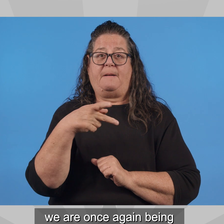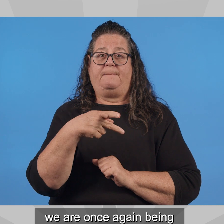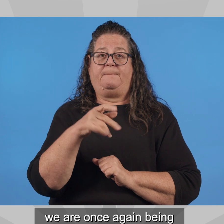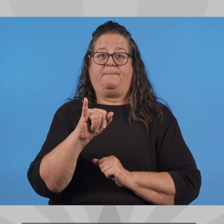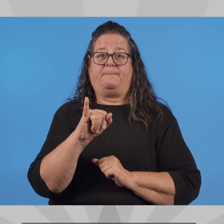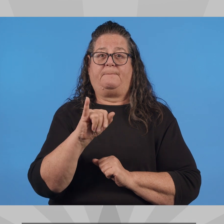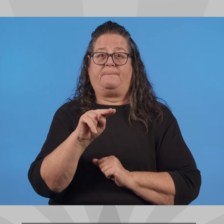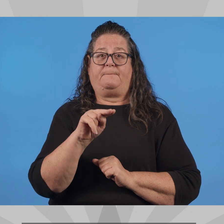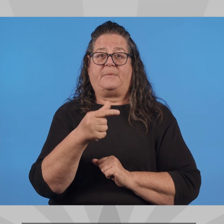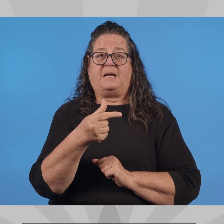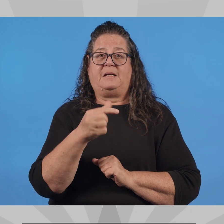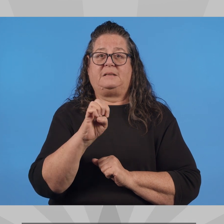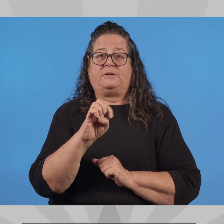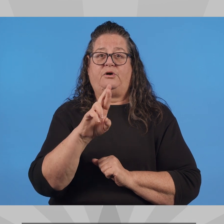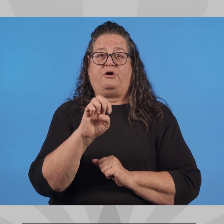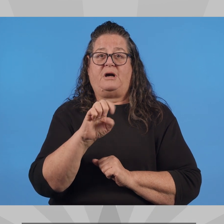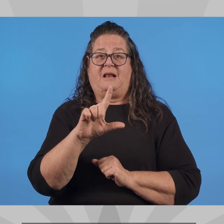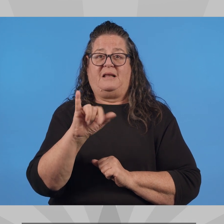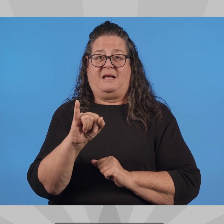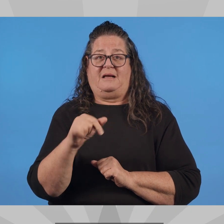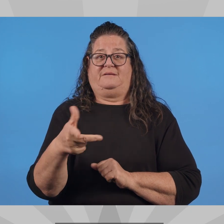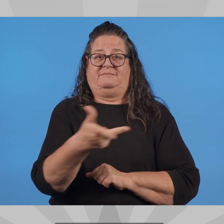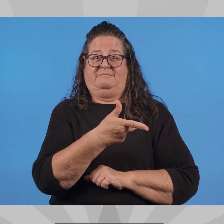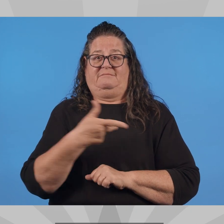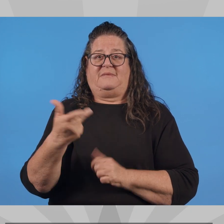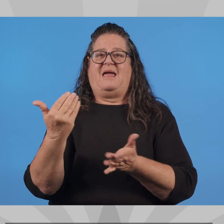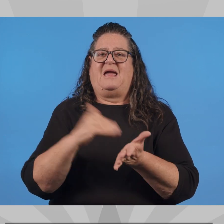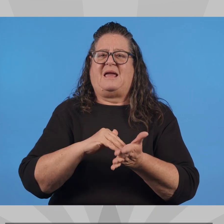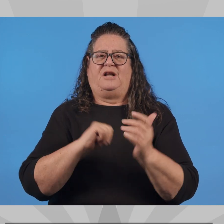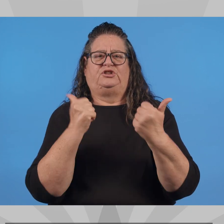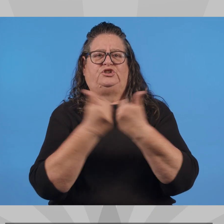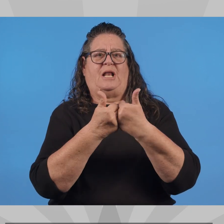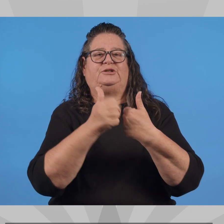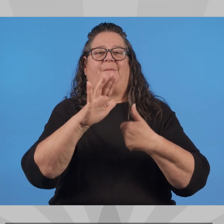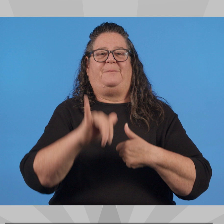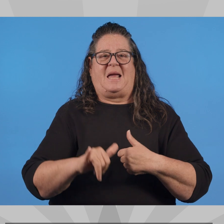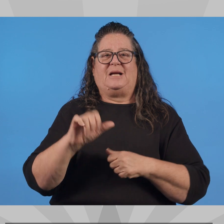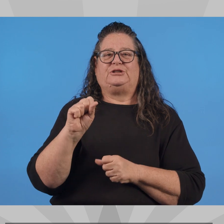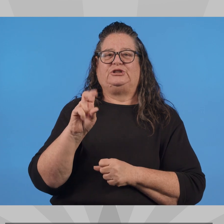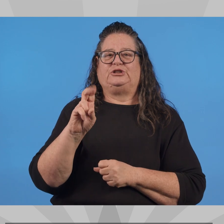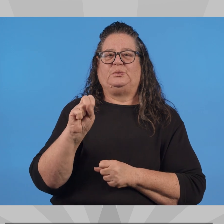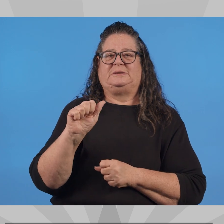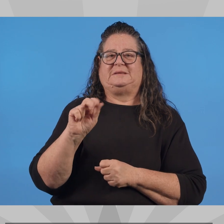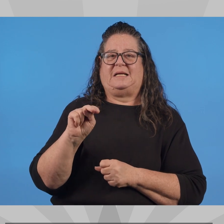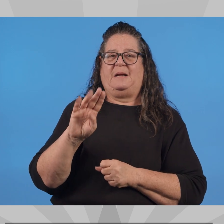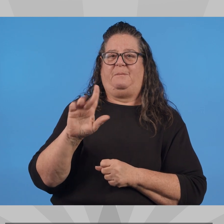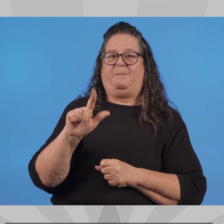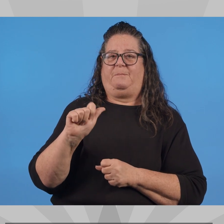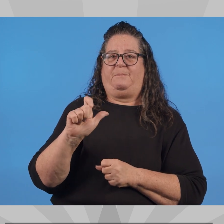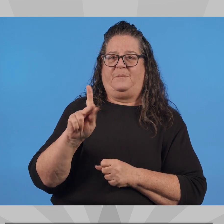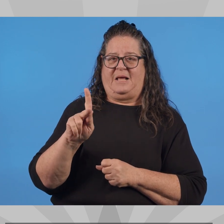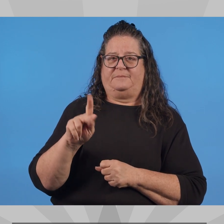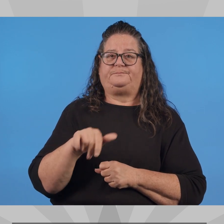Susan Black and the usual swamp creatures. But like I said when she ran against us in 2022, bring it